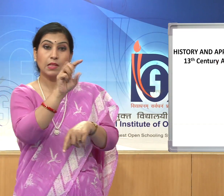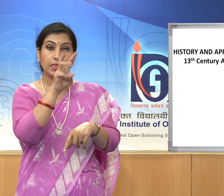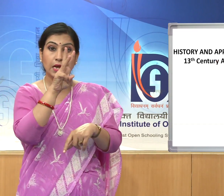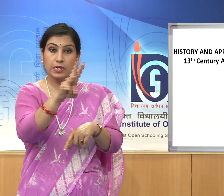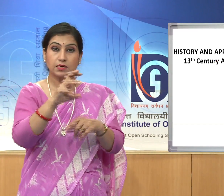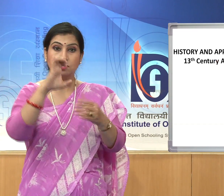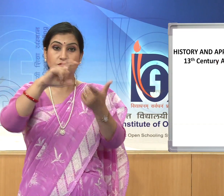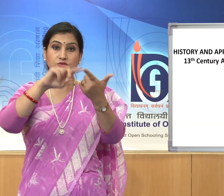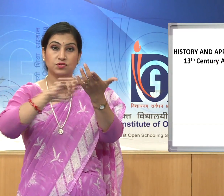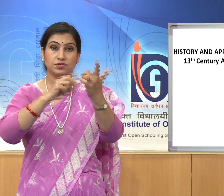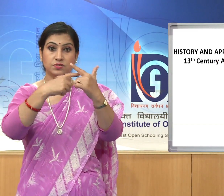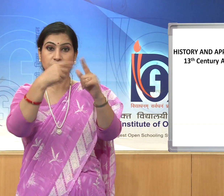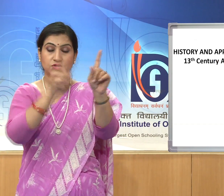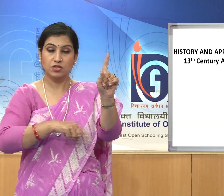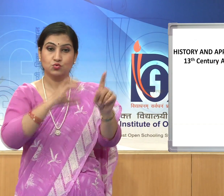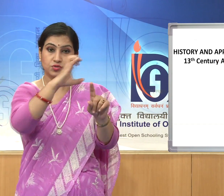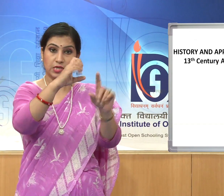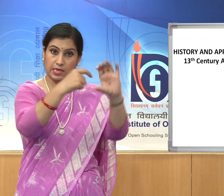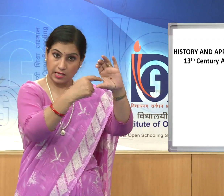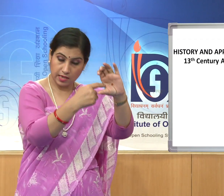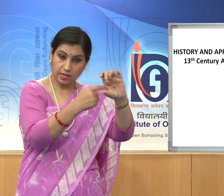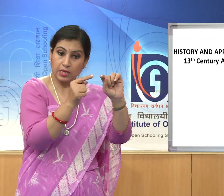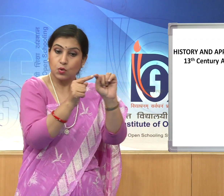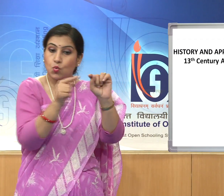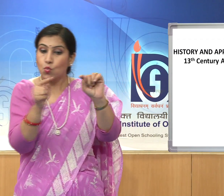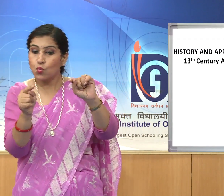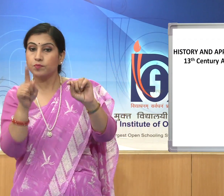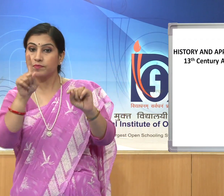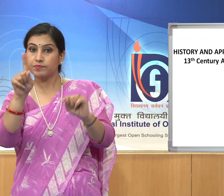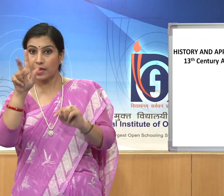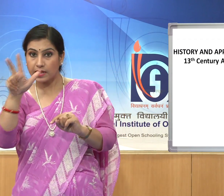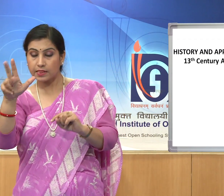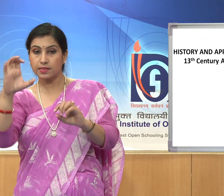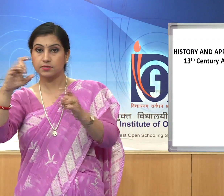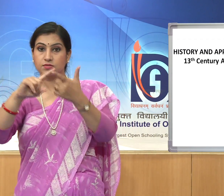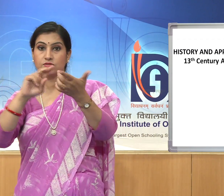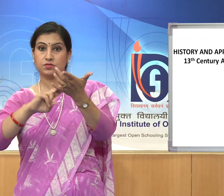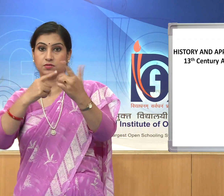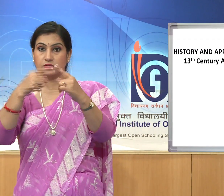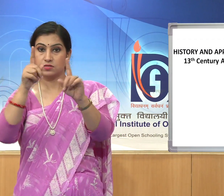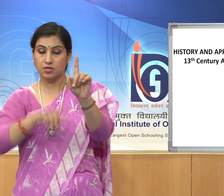century CE to 18th century